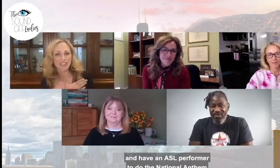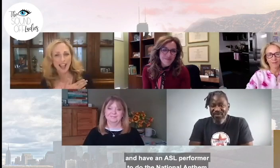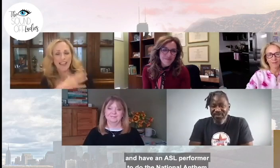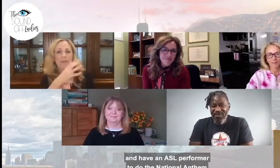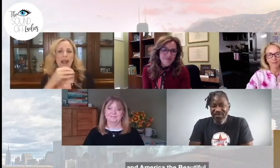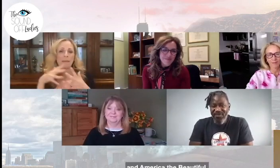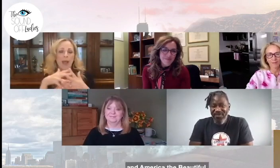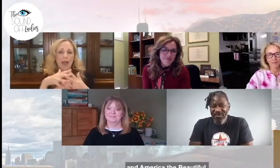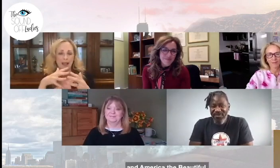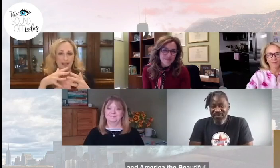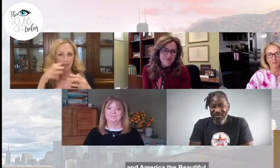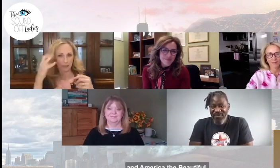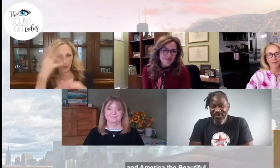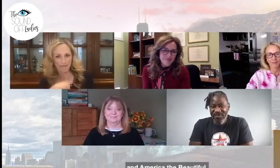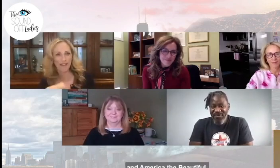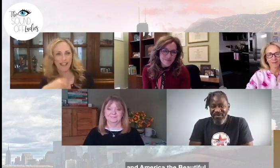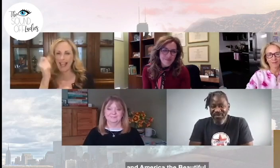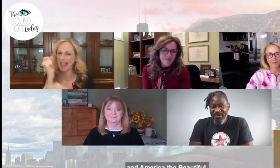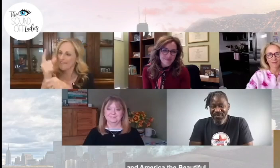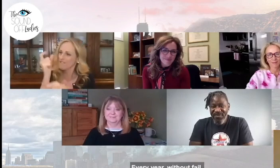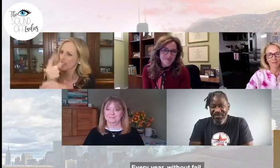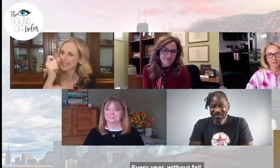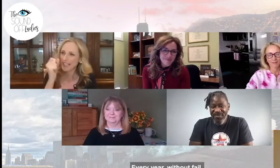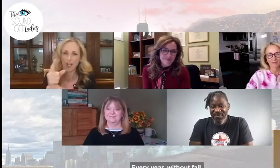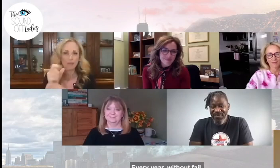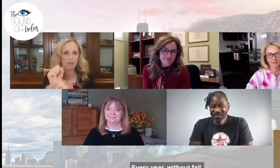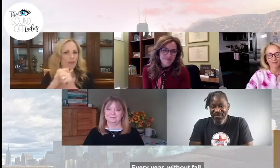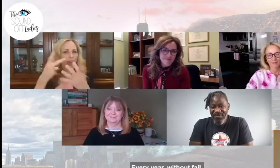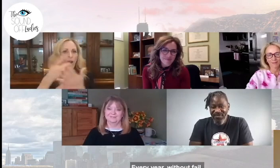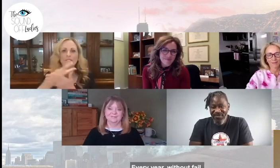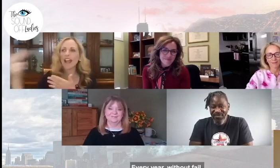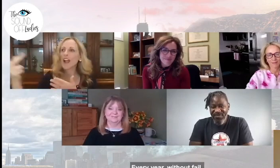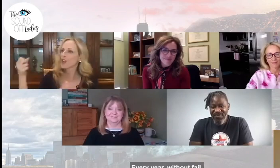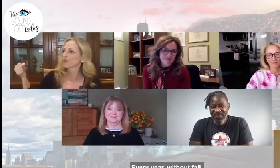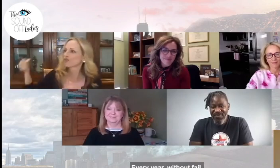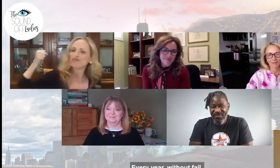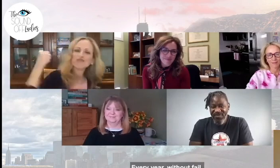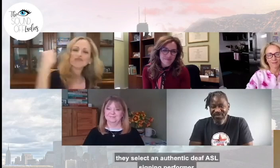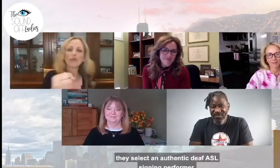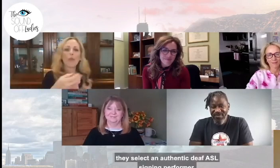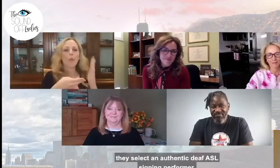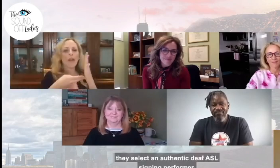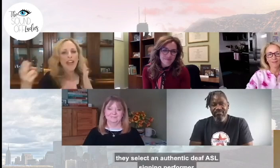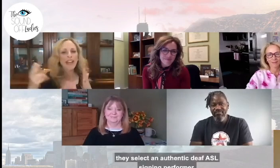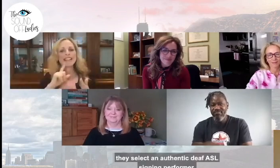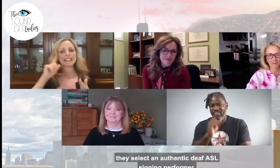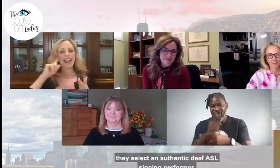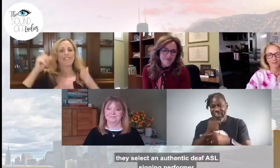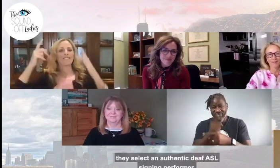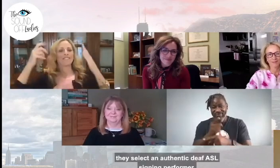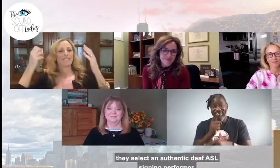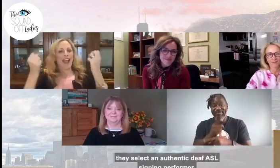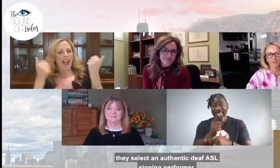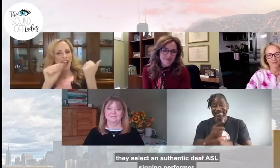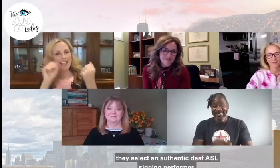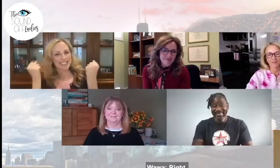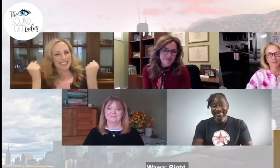anthem. And America the Beautiful. They select an authentic deaf